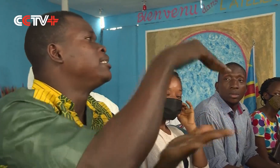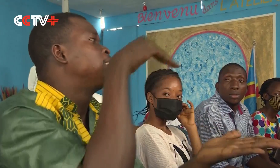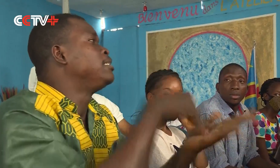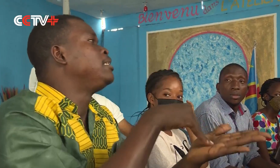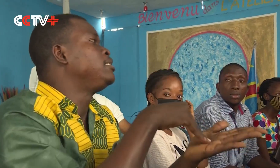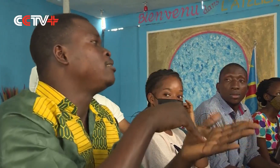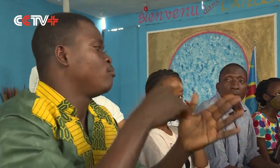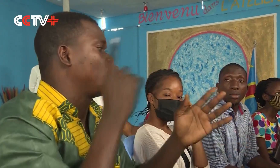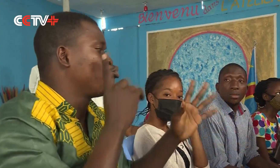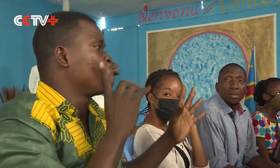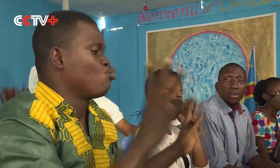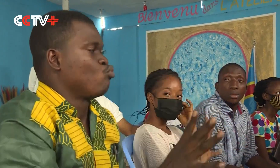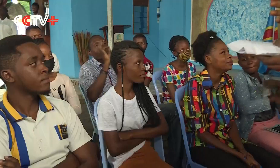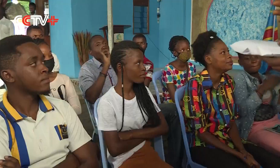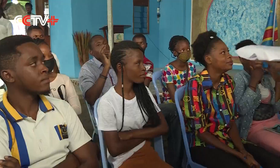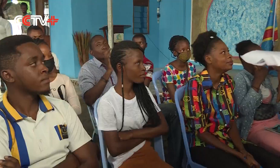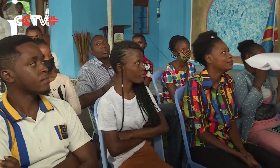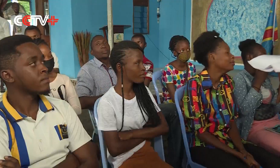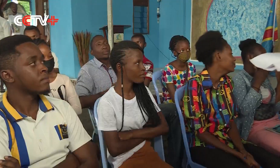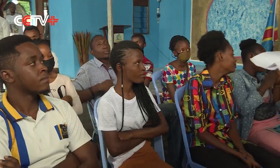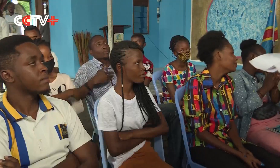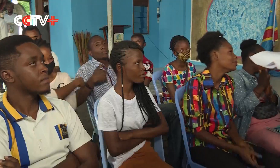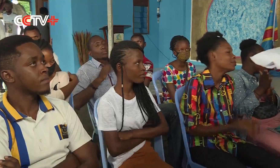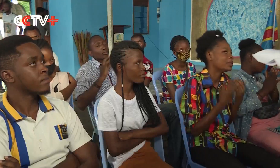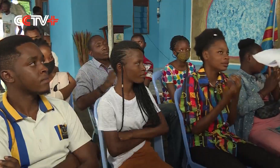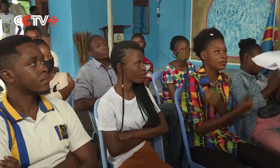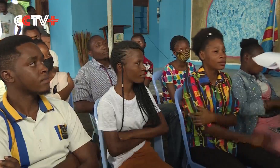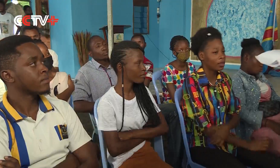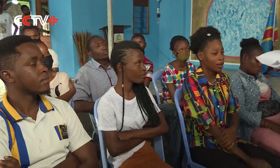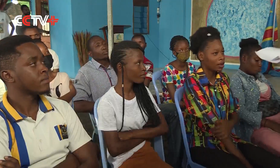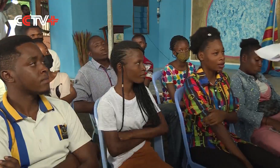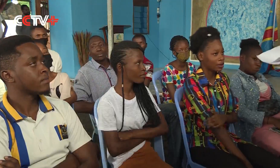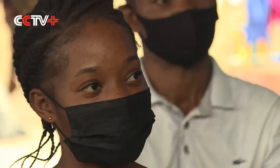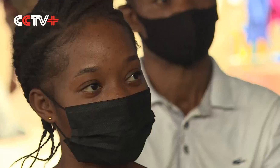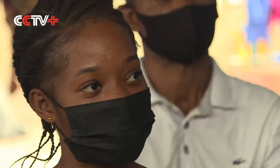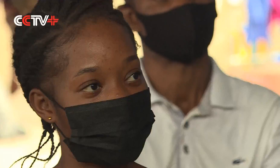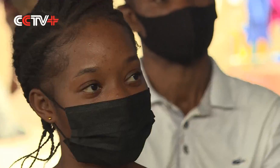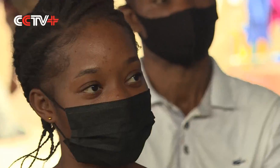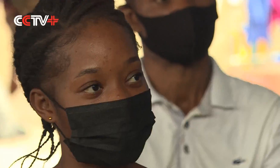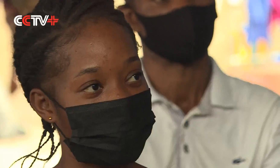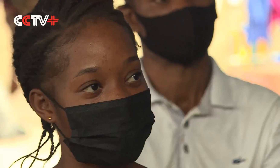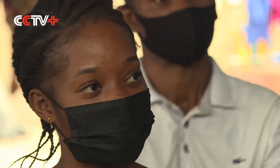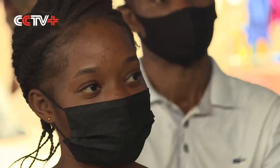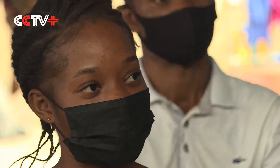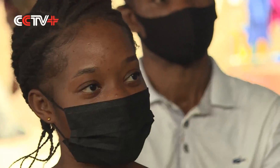are few across this country that has been plagued by conflict for over 2 decades. That has denied many of them